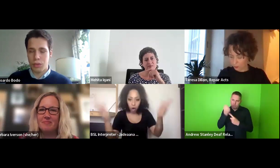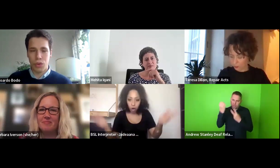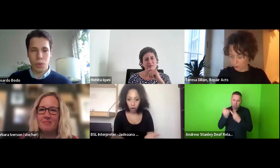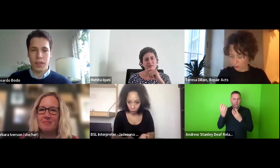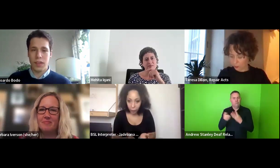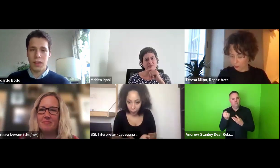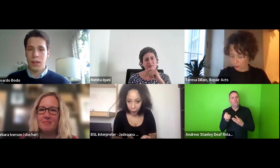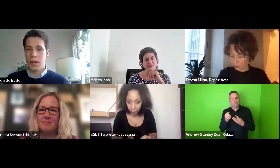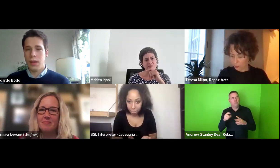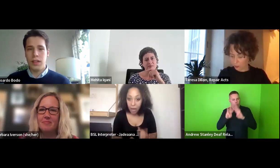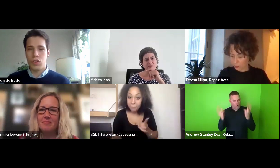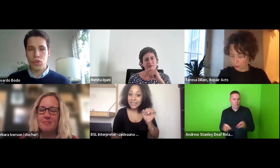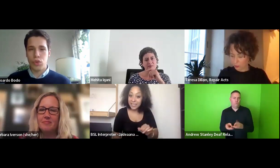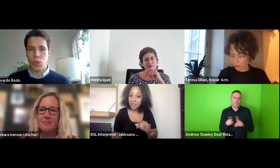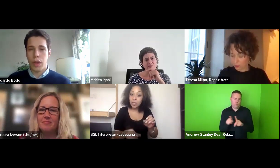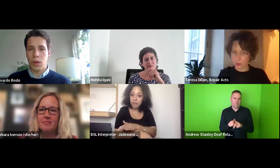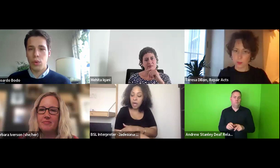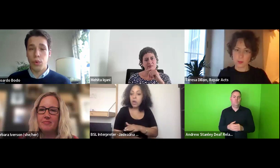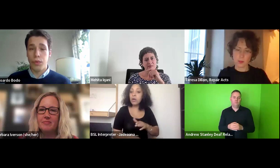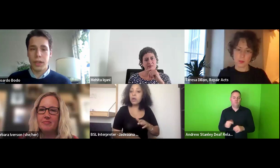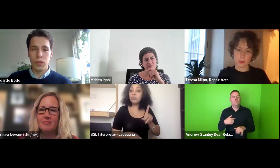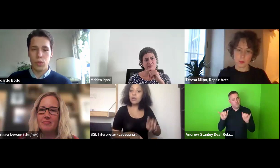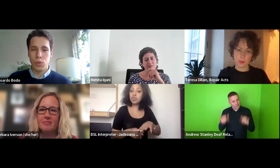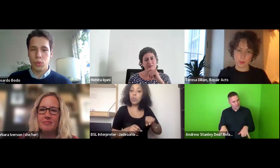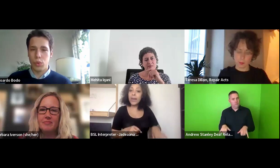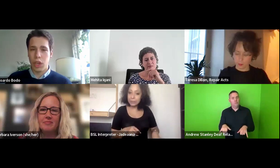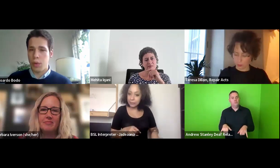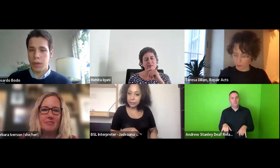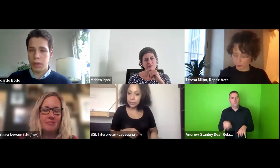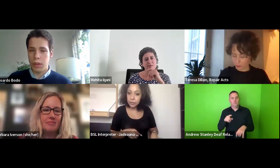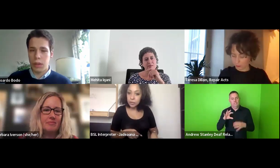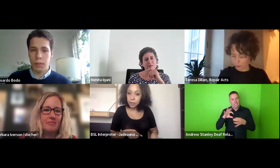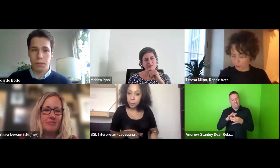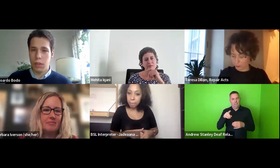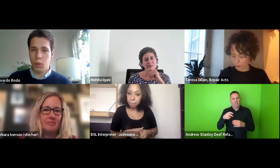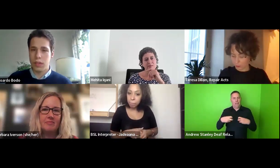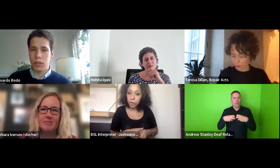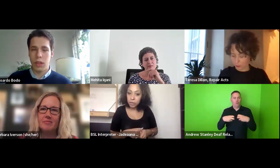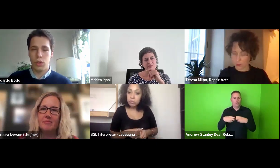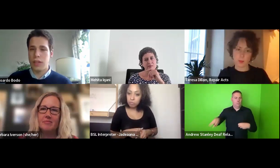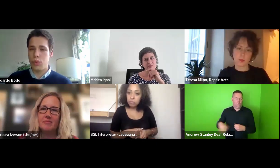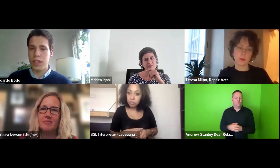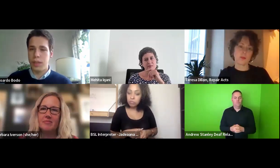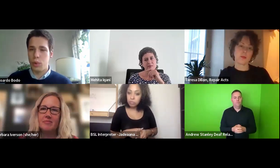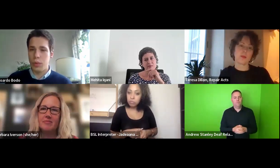on electronic waste, and it's also where the whole movement to curb e-waste, unsustainable